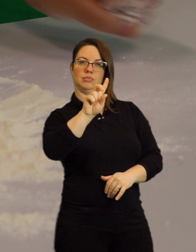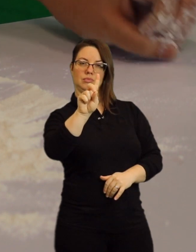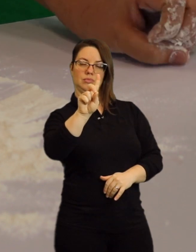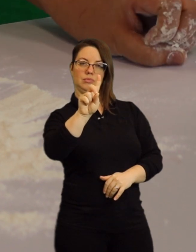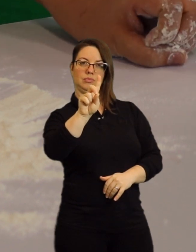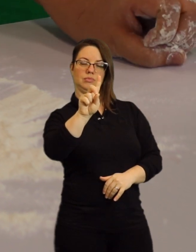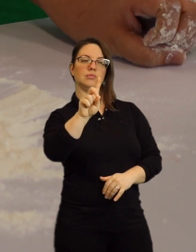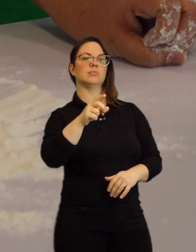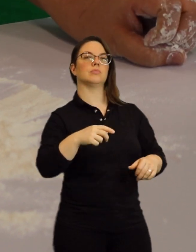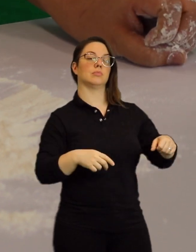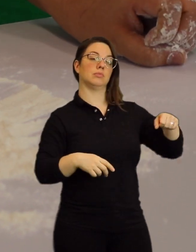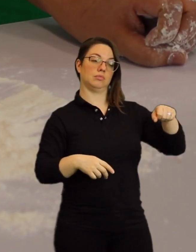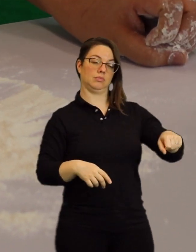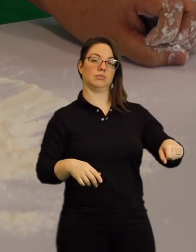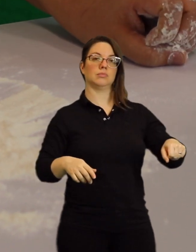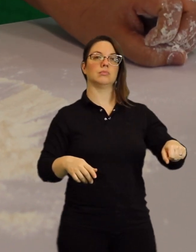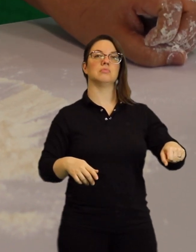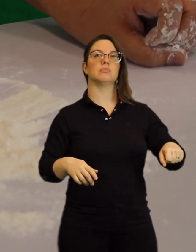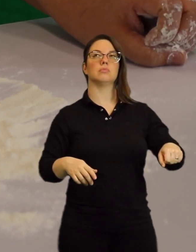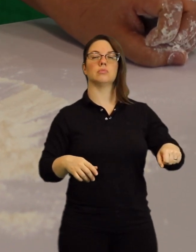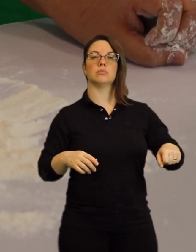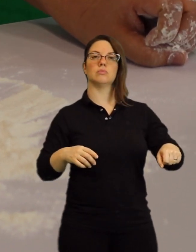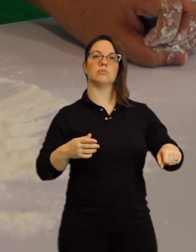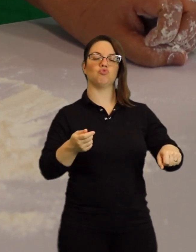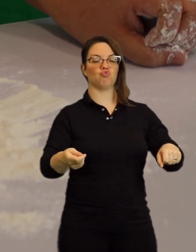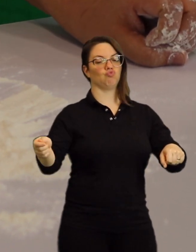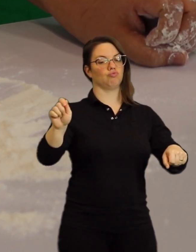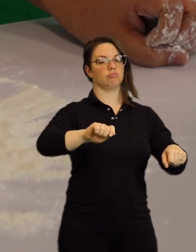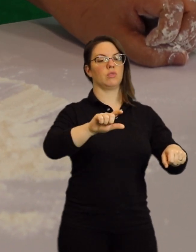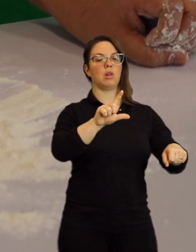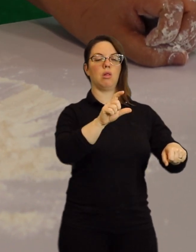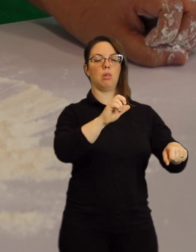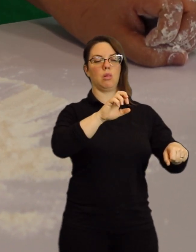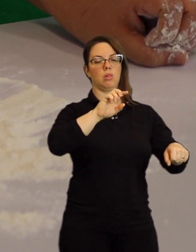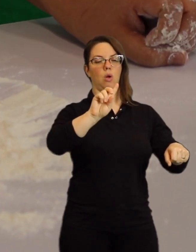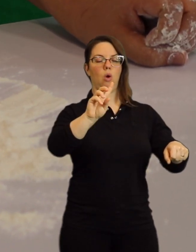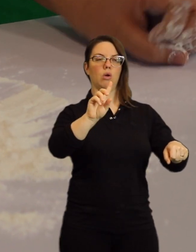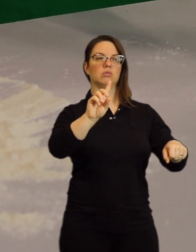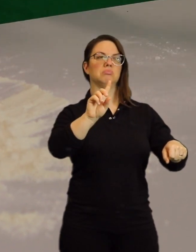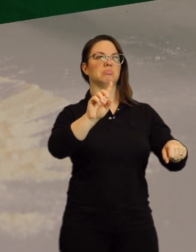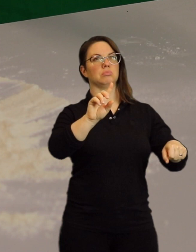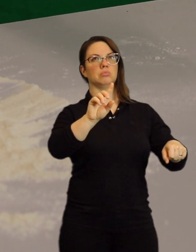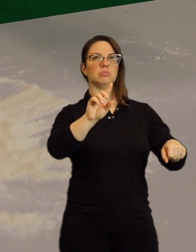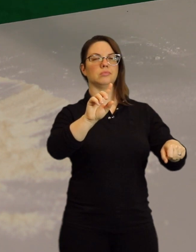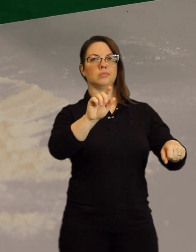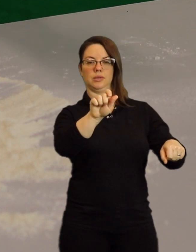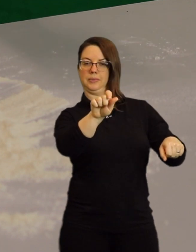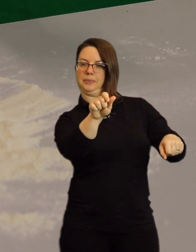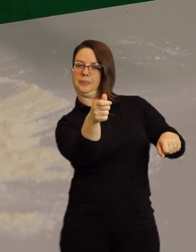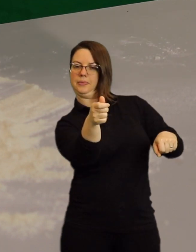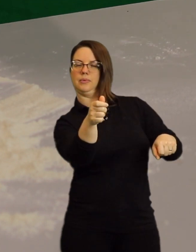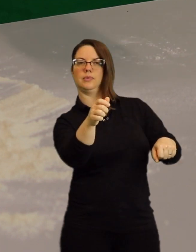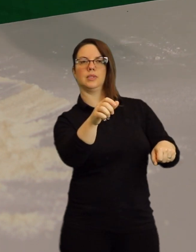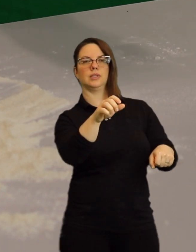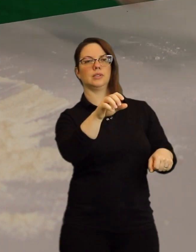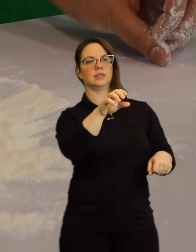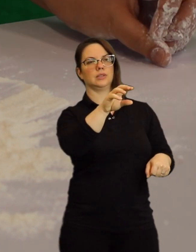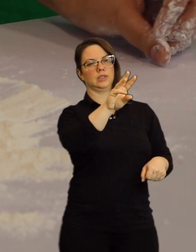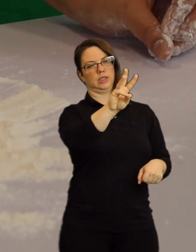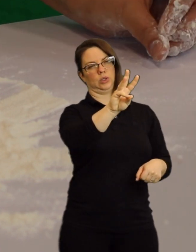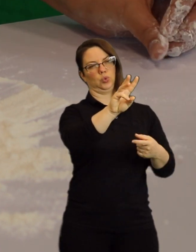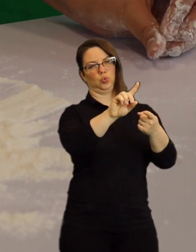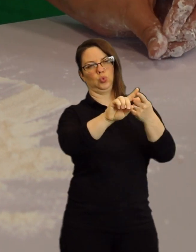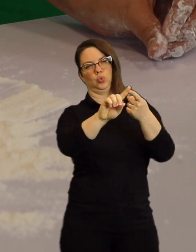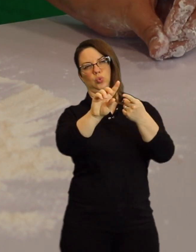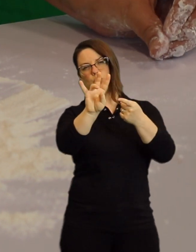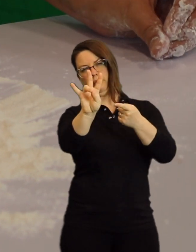and we're just going to put it on about, I'd say about 6 to 7. If your oven goes to 10. It's